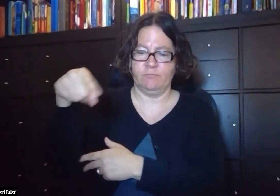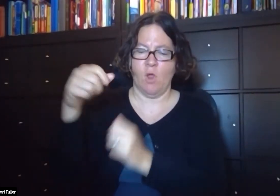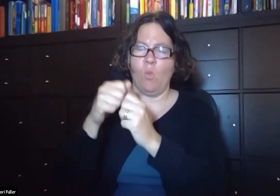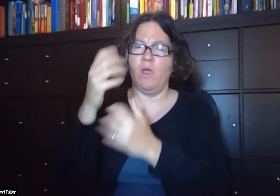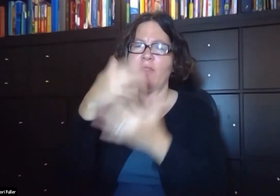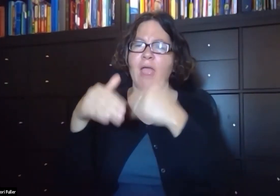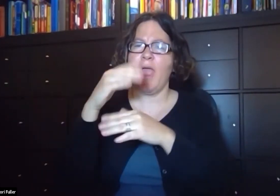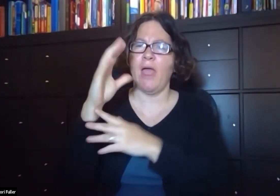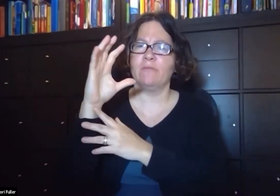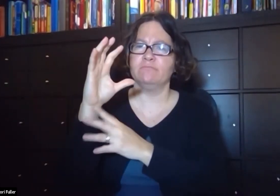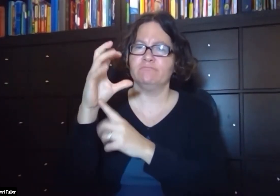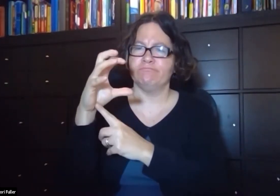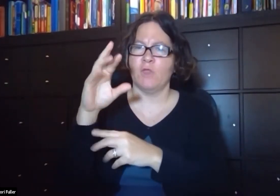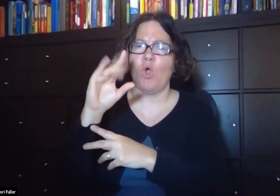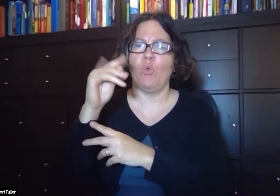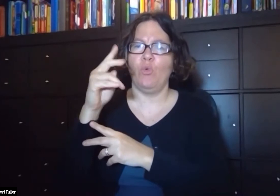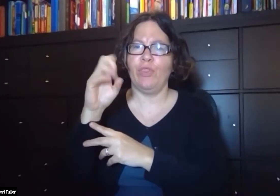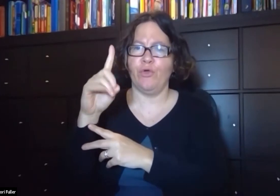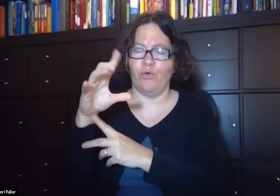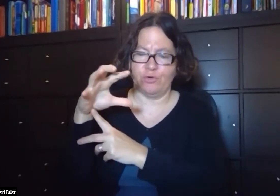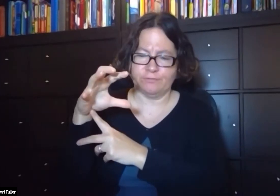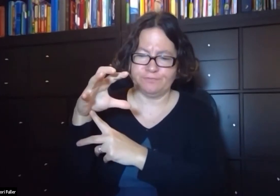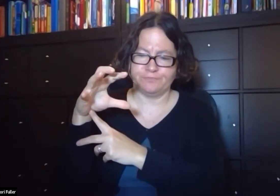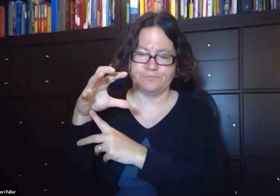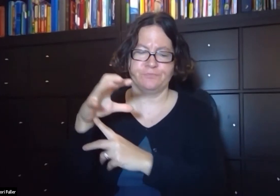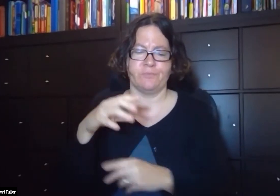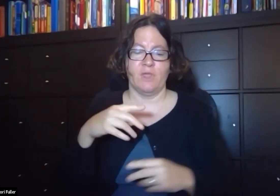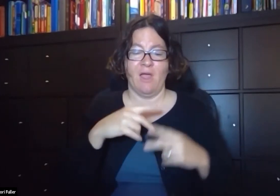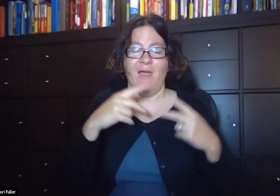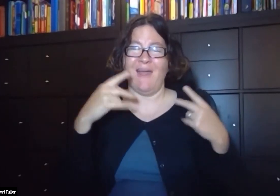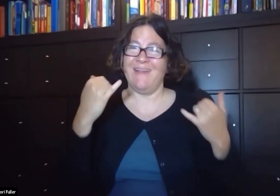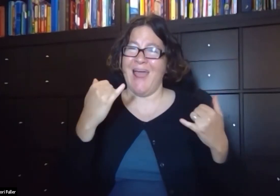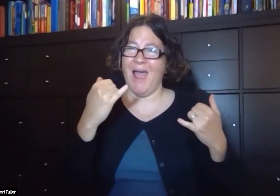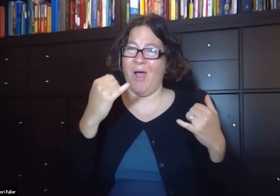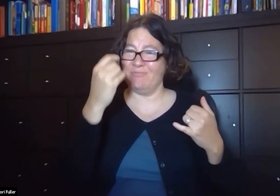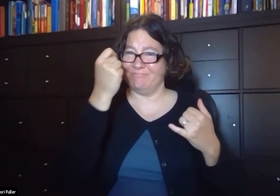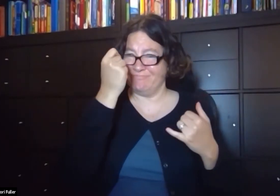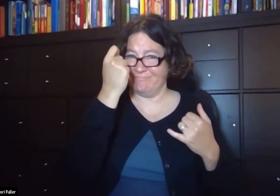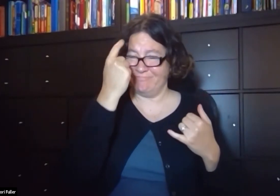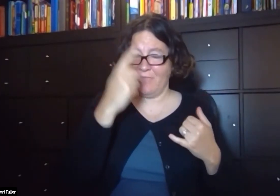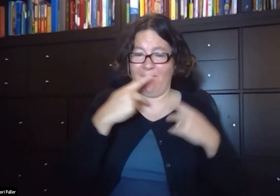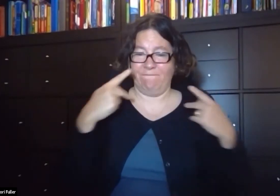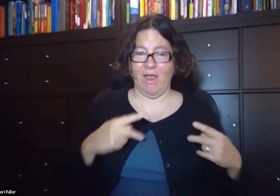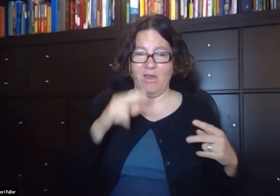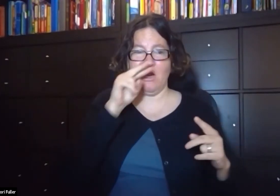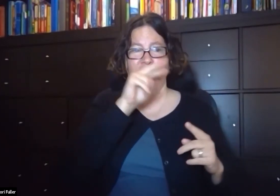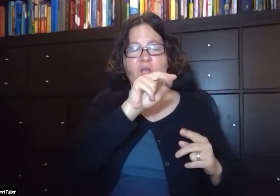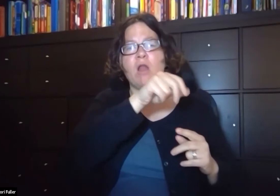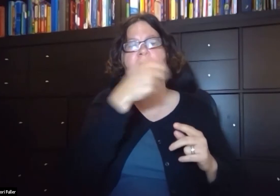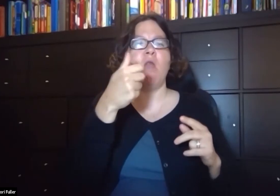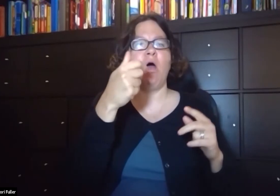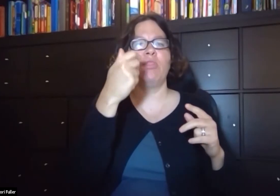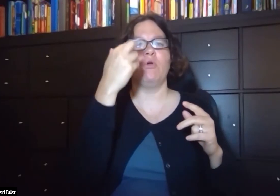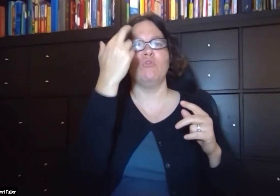So Jesus was teaching in the synagogue, and there was a man present who had a withered hand.